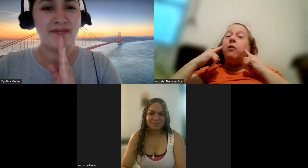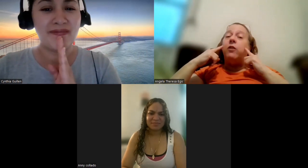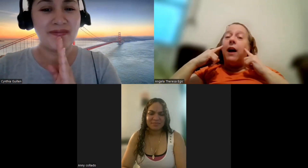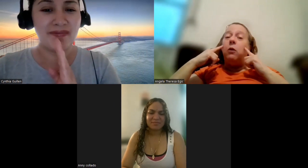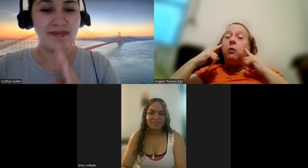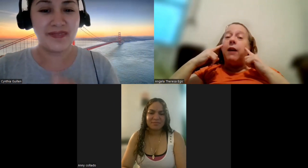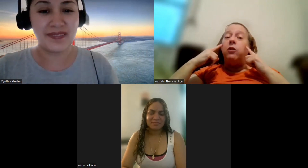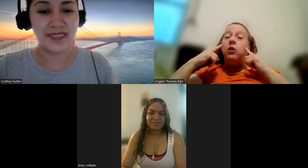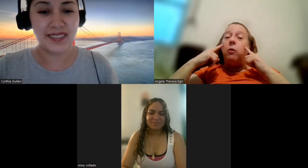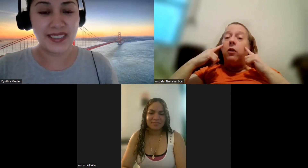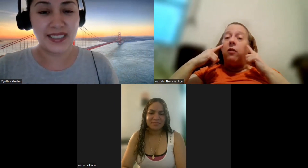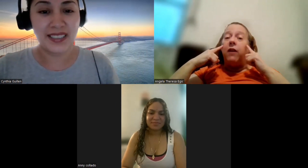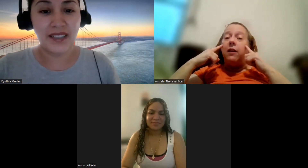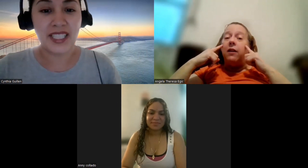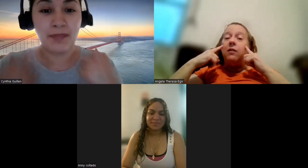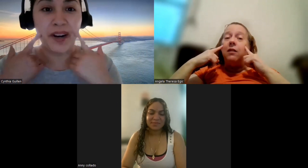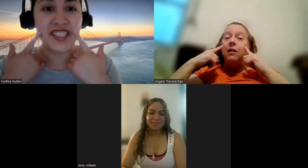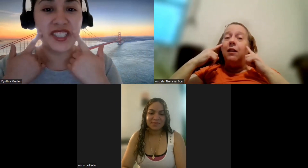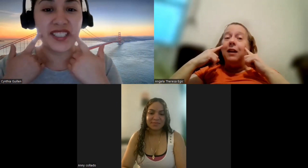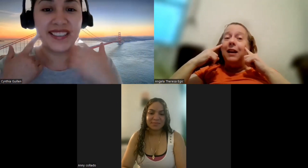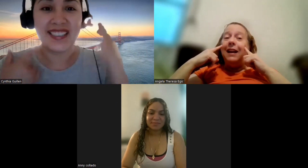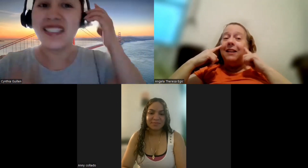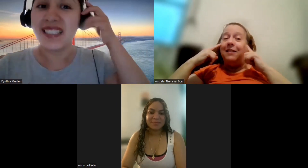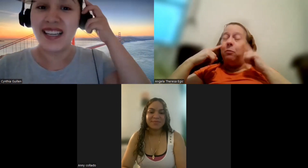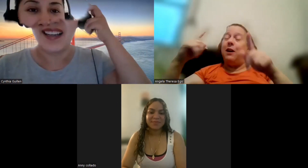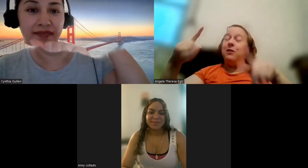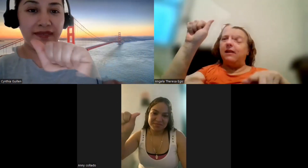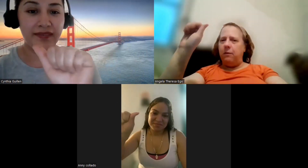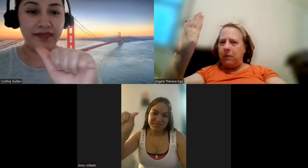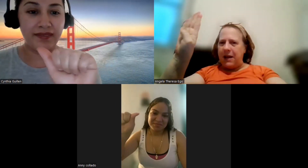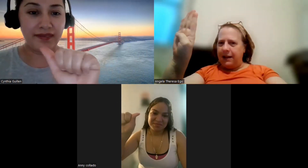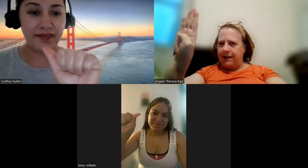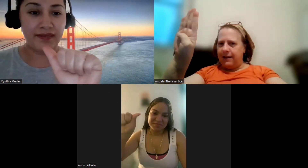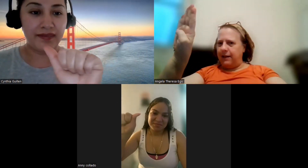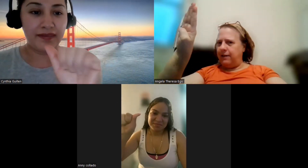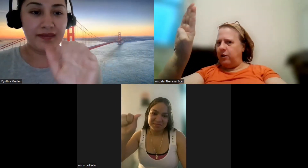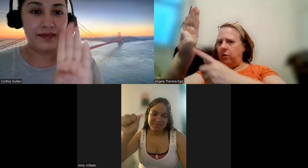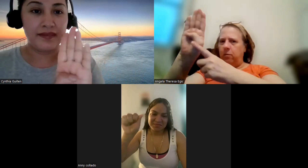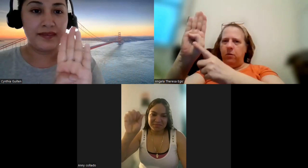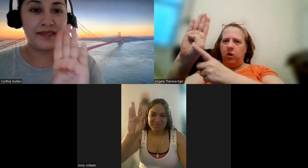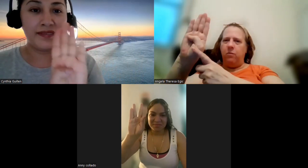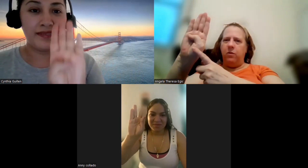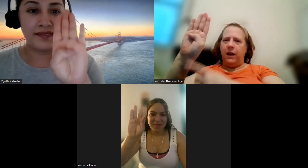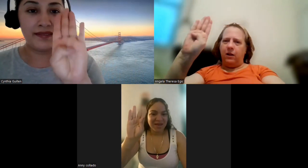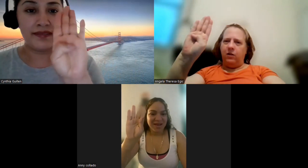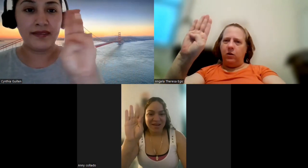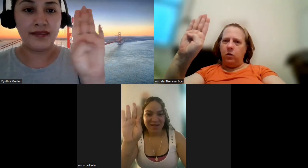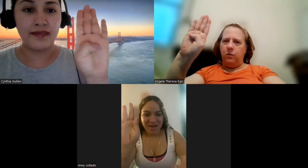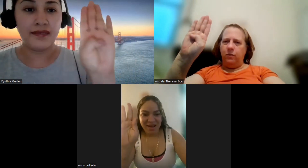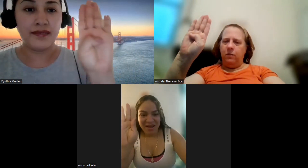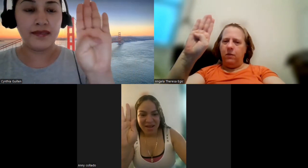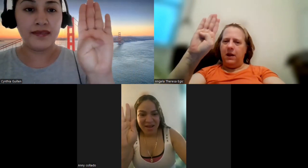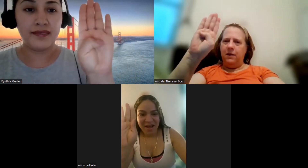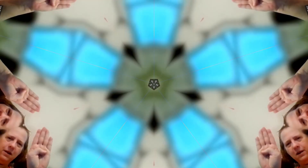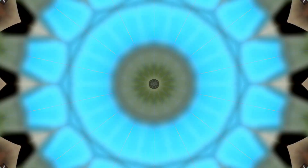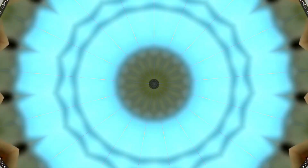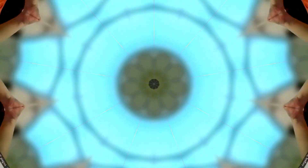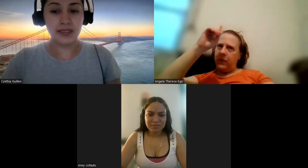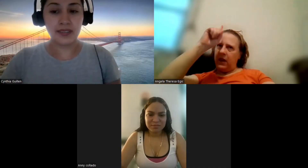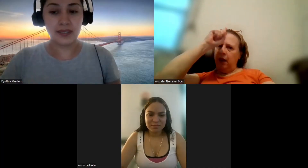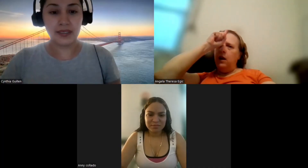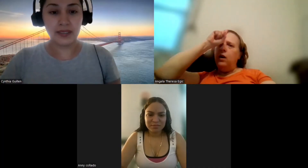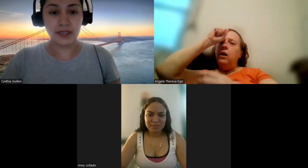A lot of sign language has to do with your face. Expressions. It's expression. B is this, so you're like a salute. I